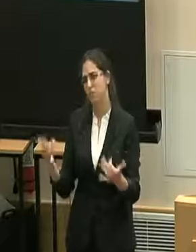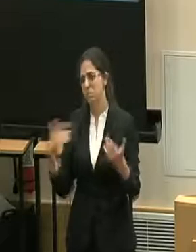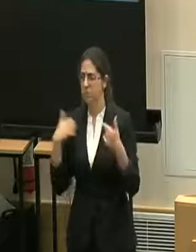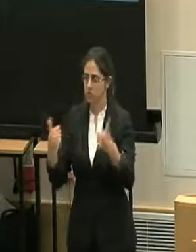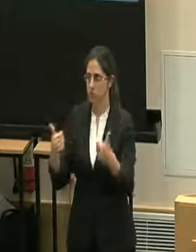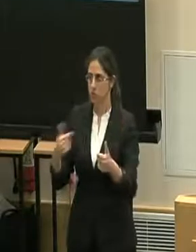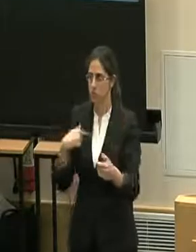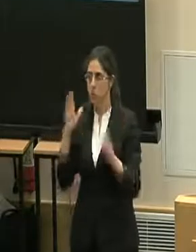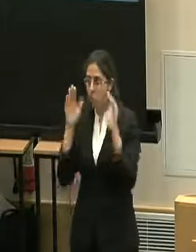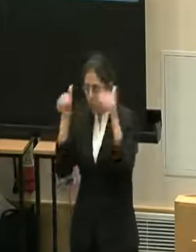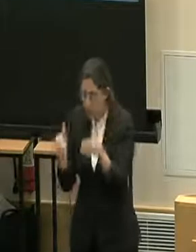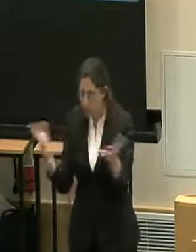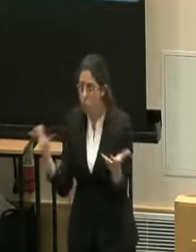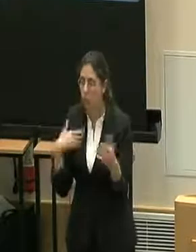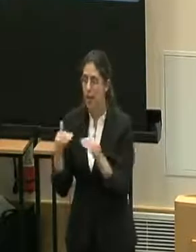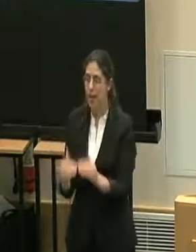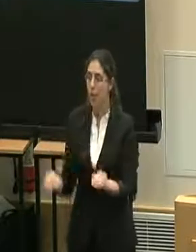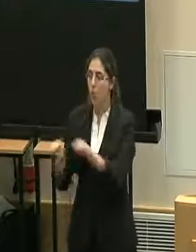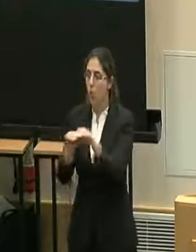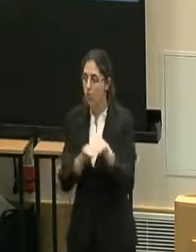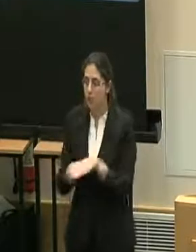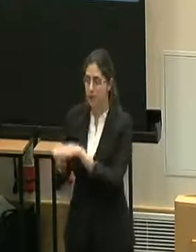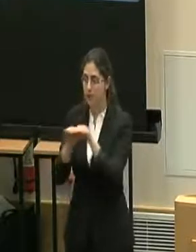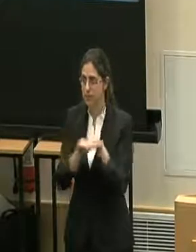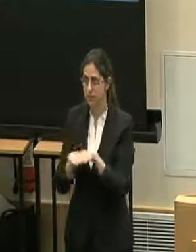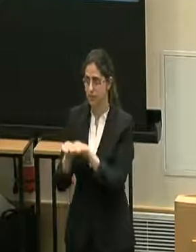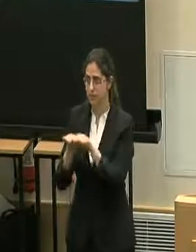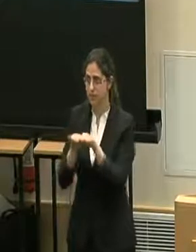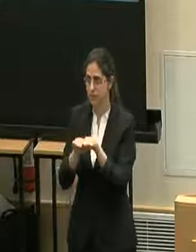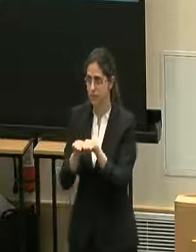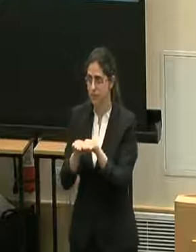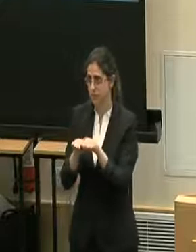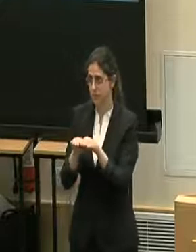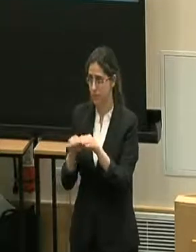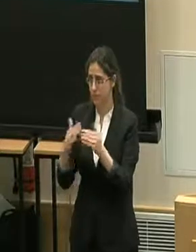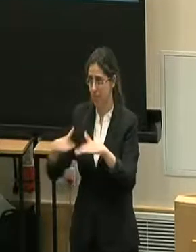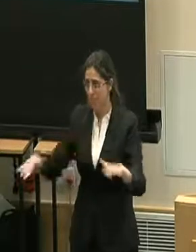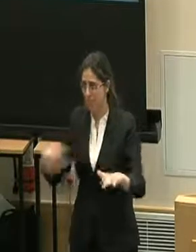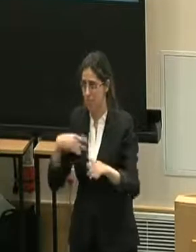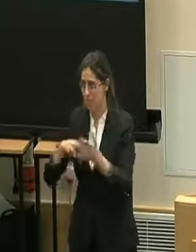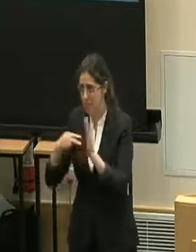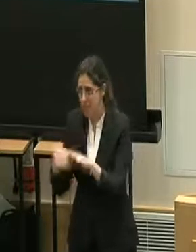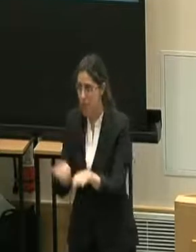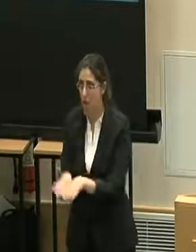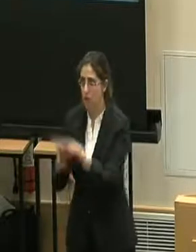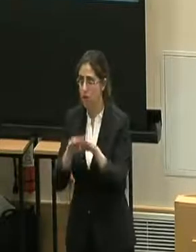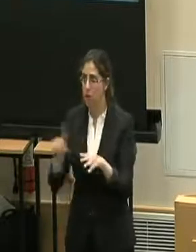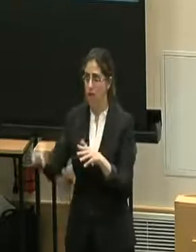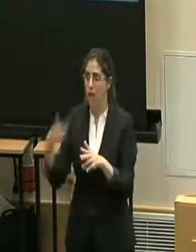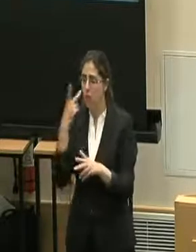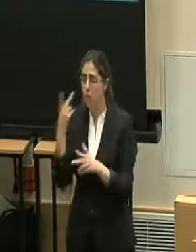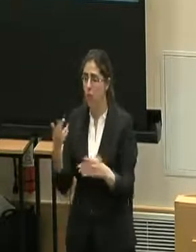Focusing on equality, because that is usually where all of this ends up, and then look at